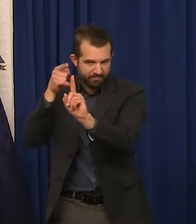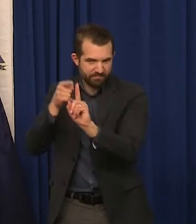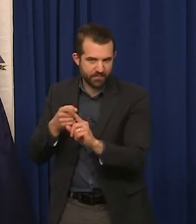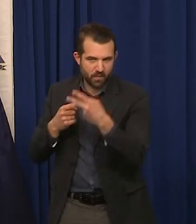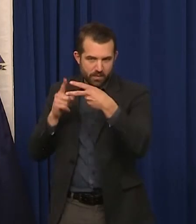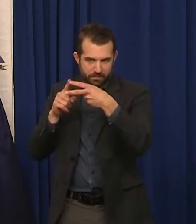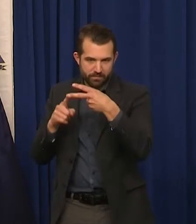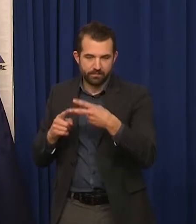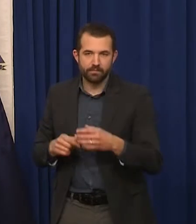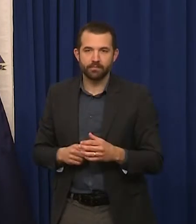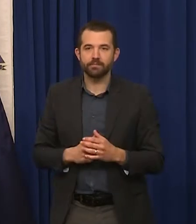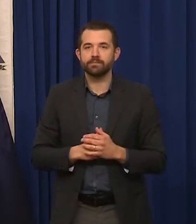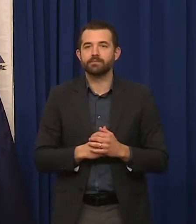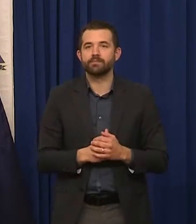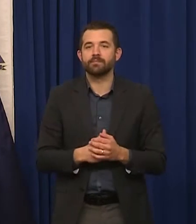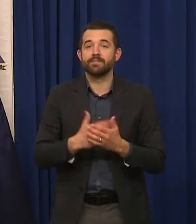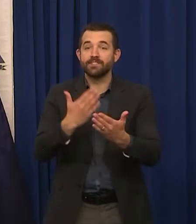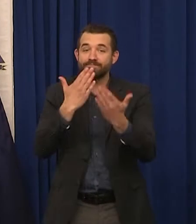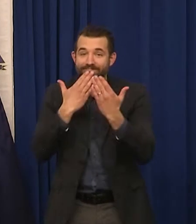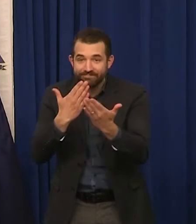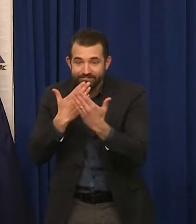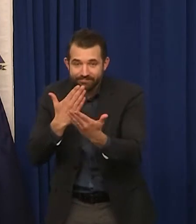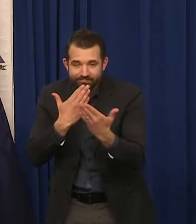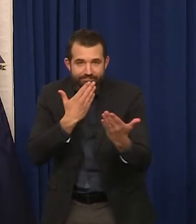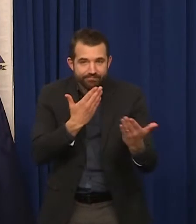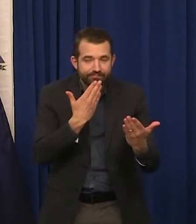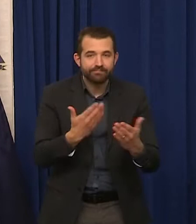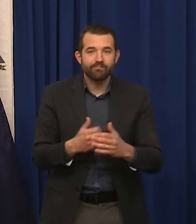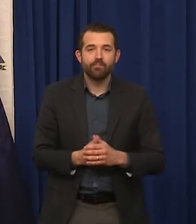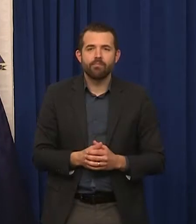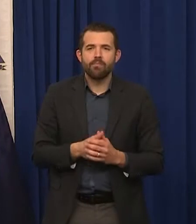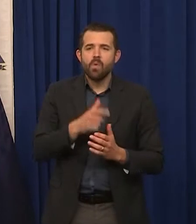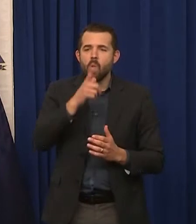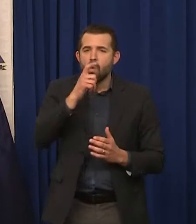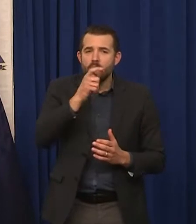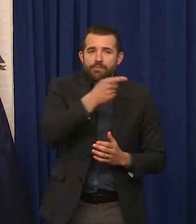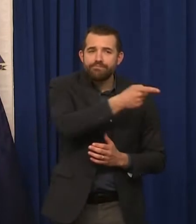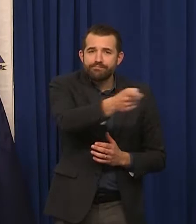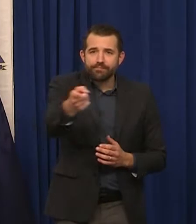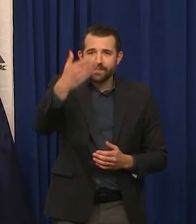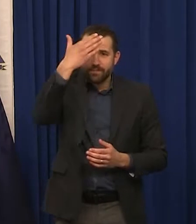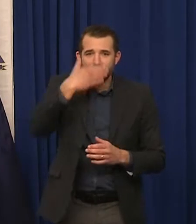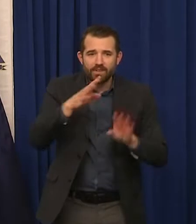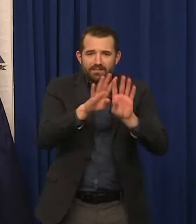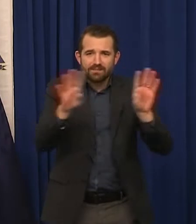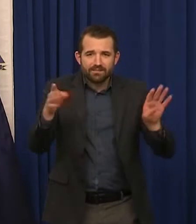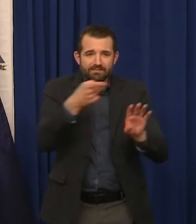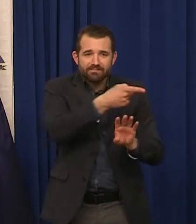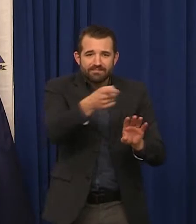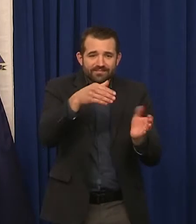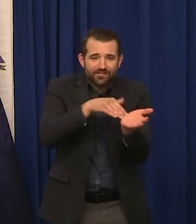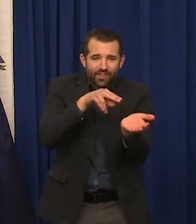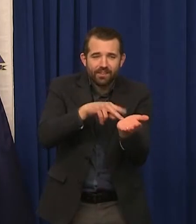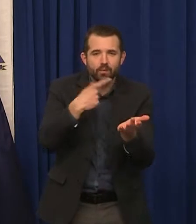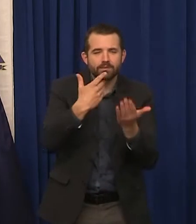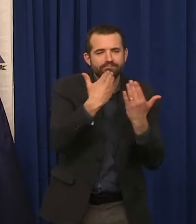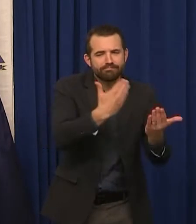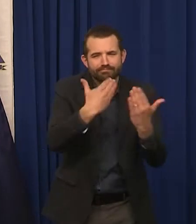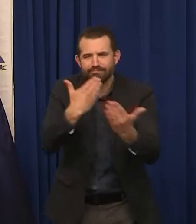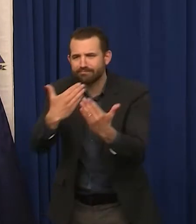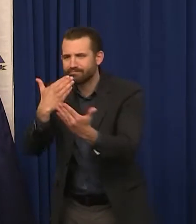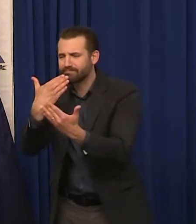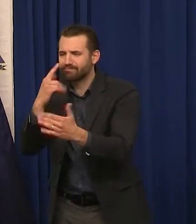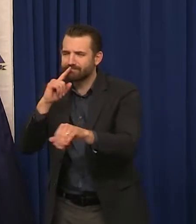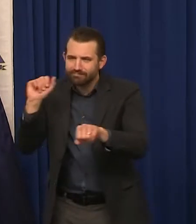I'd like again to thank each and every one of those individuals on the front line right now. The heroism that you